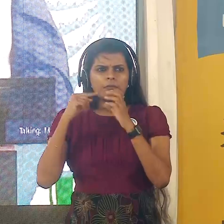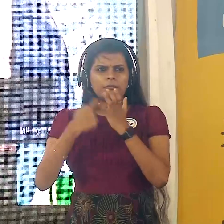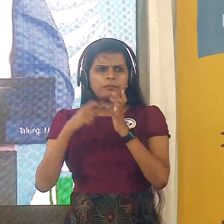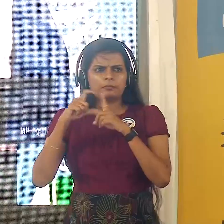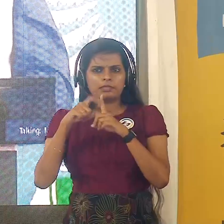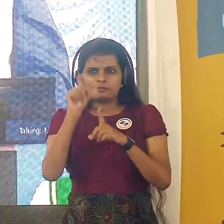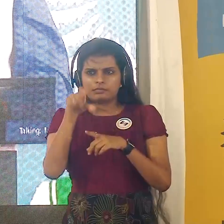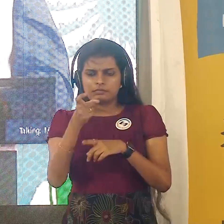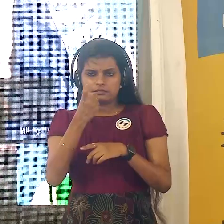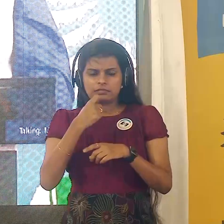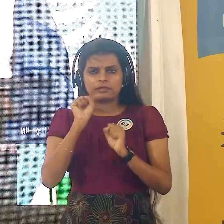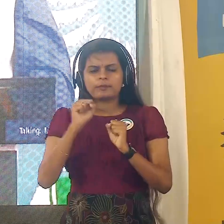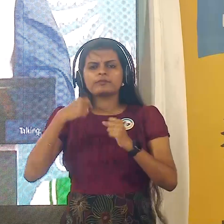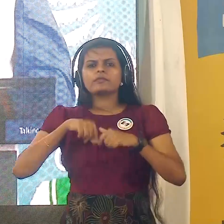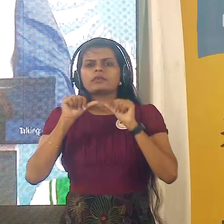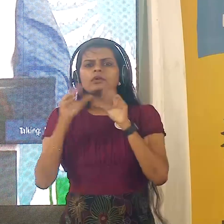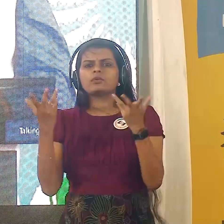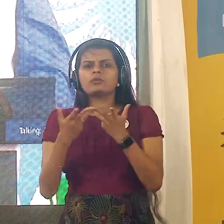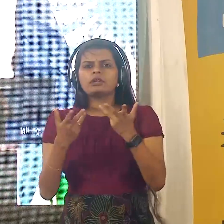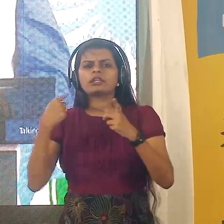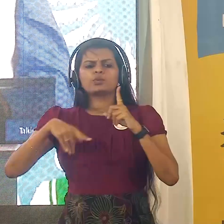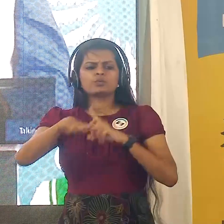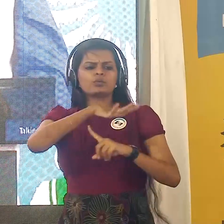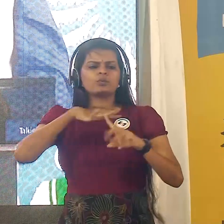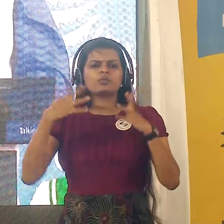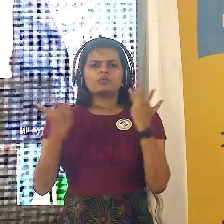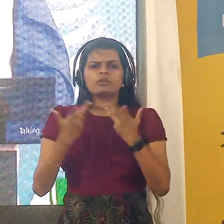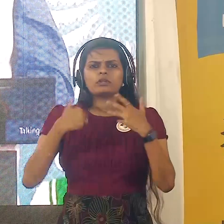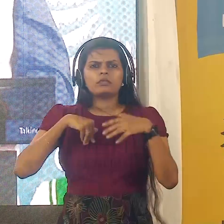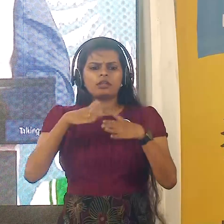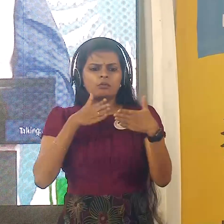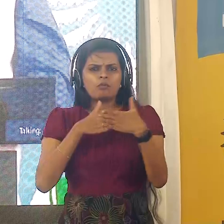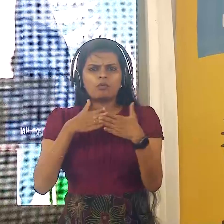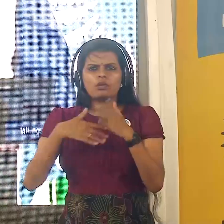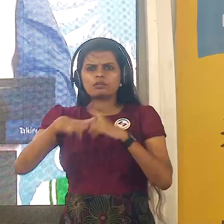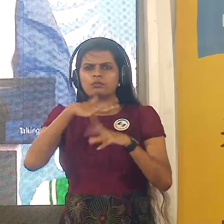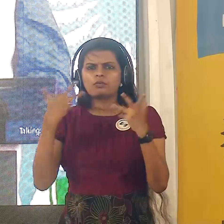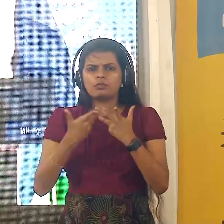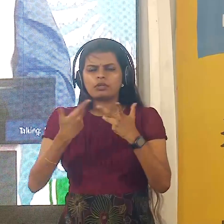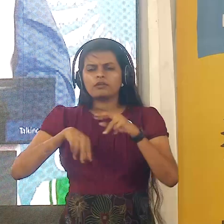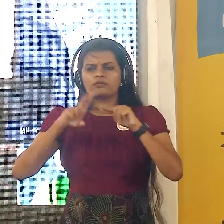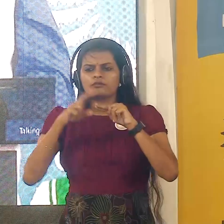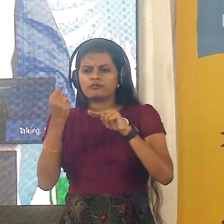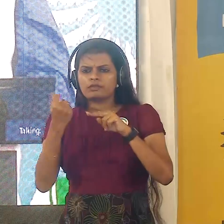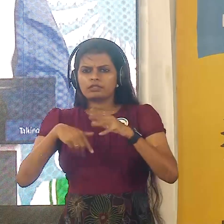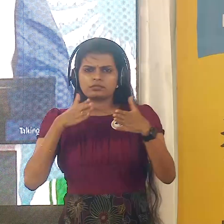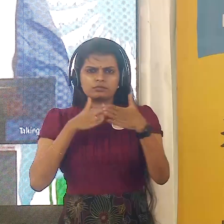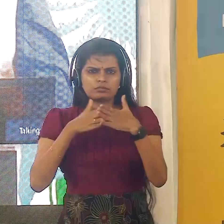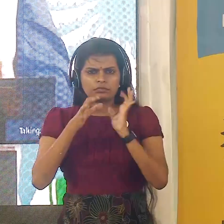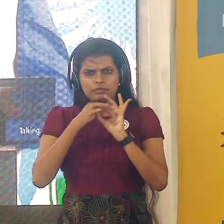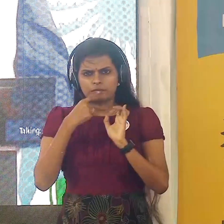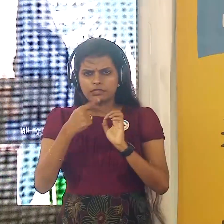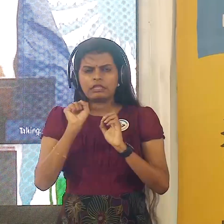like to respond that the kind of situation that we are facing presently with regard to the financial constraints is only